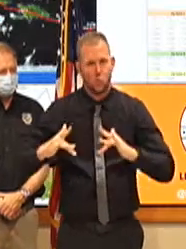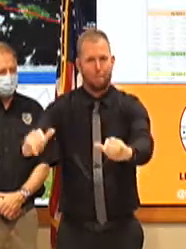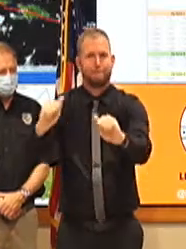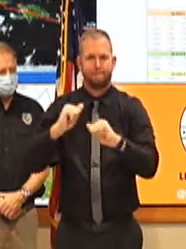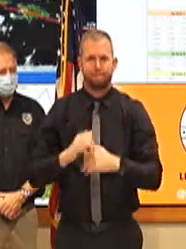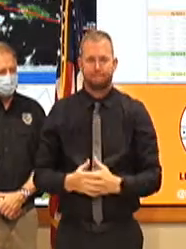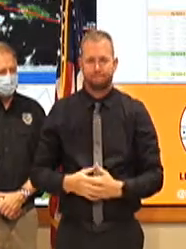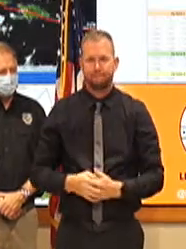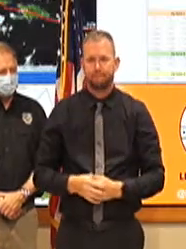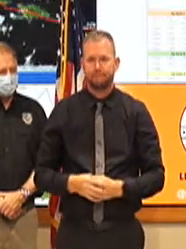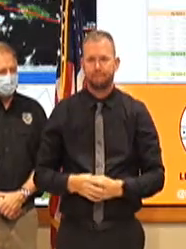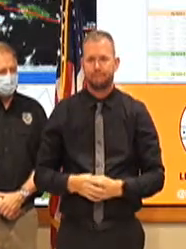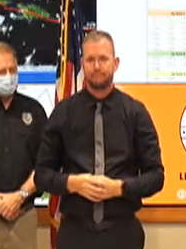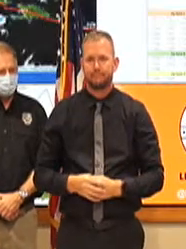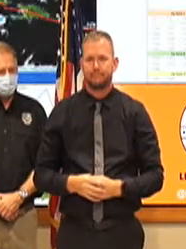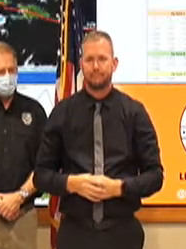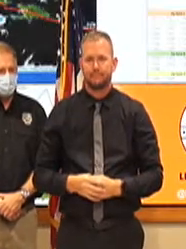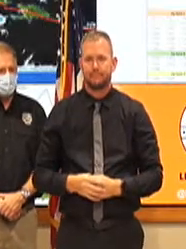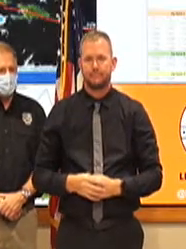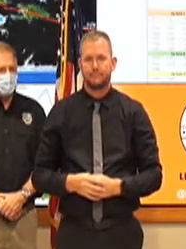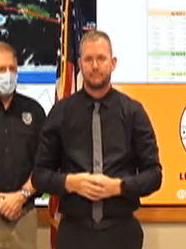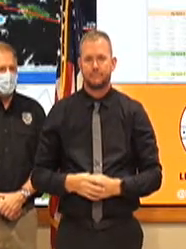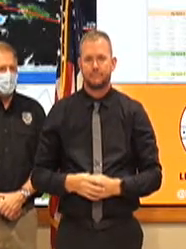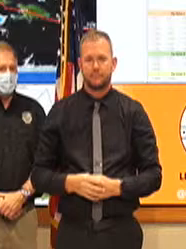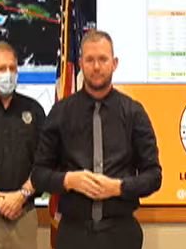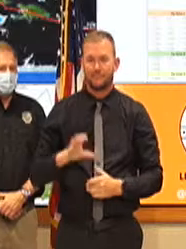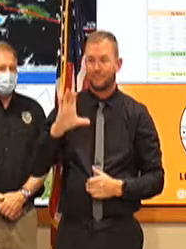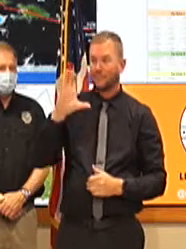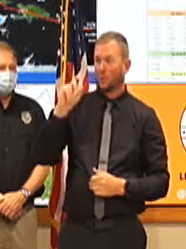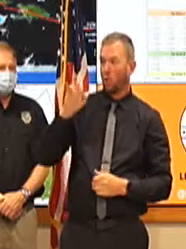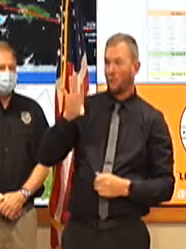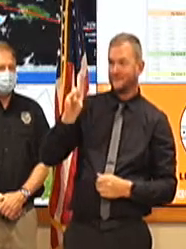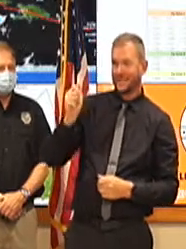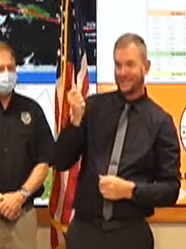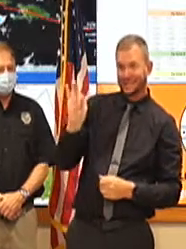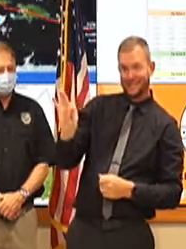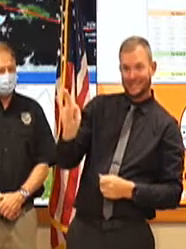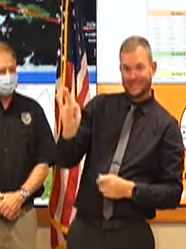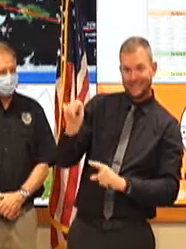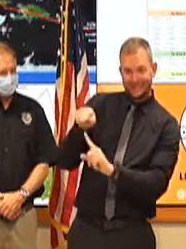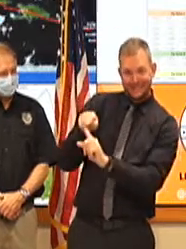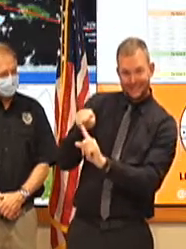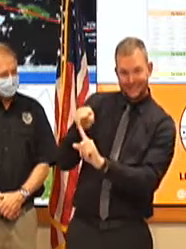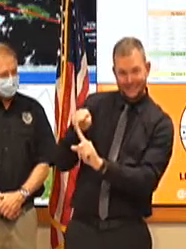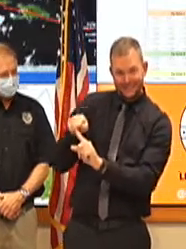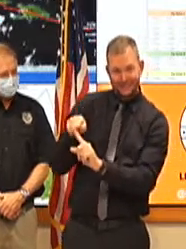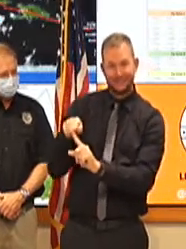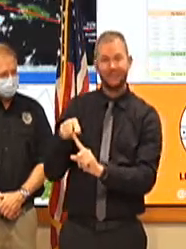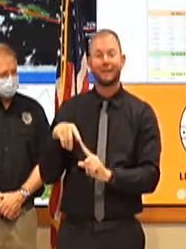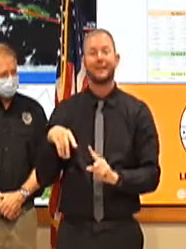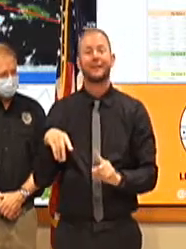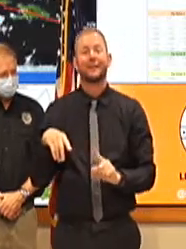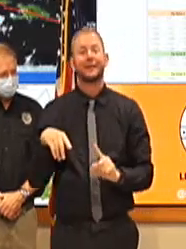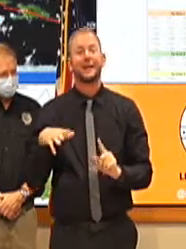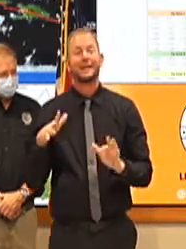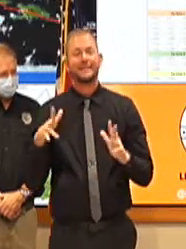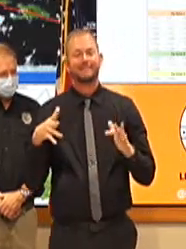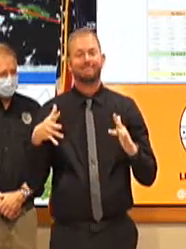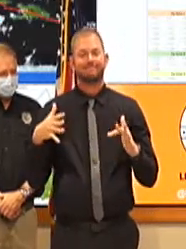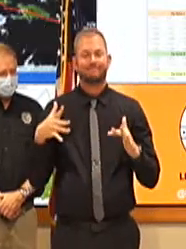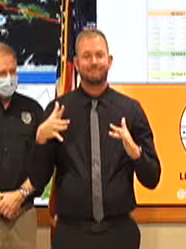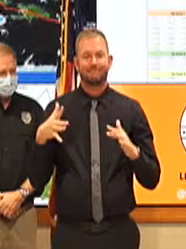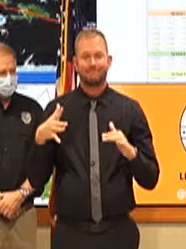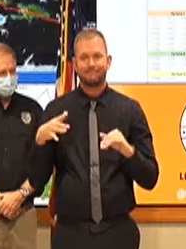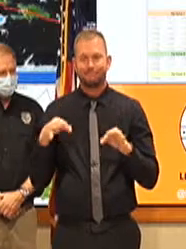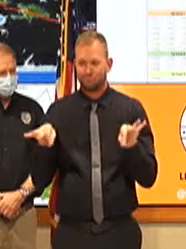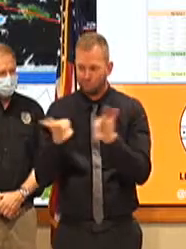because of COVID-19, let me encourage people, for example, to be sheltering in place. You need